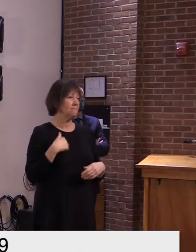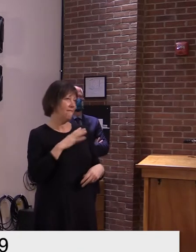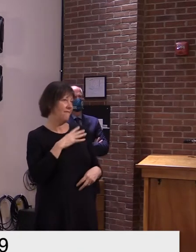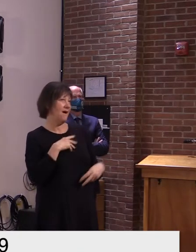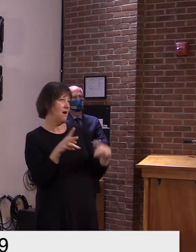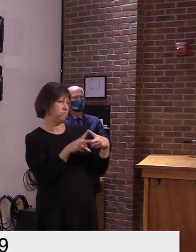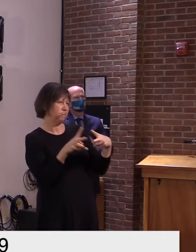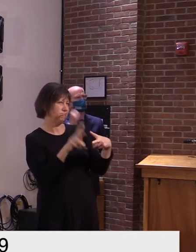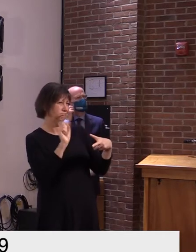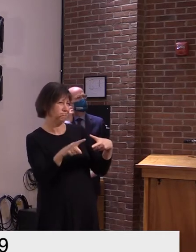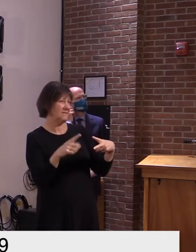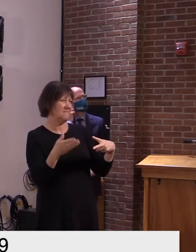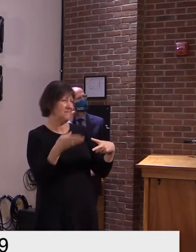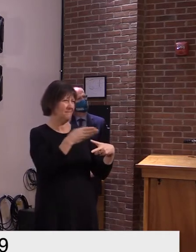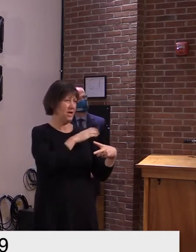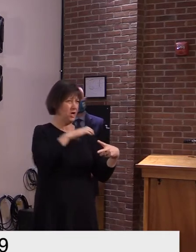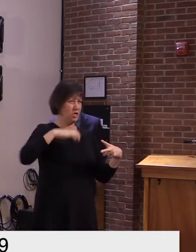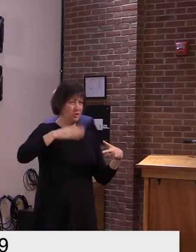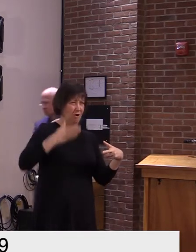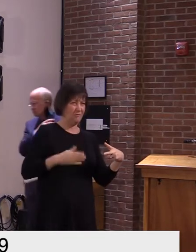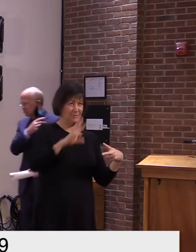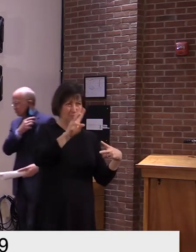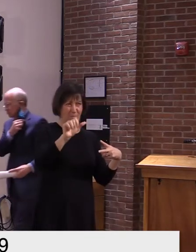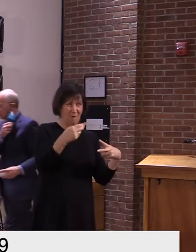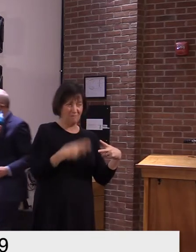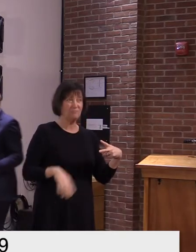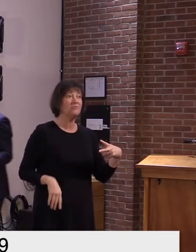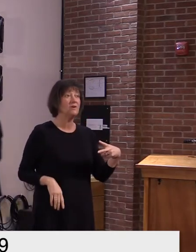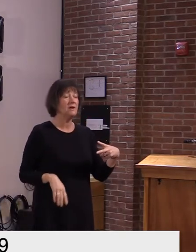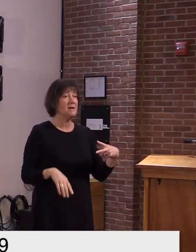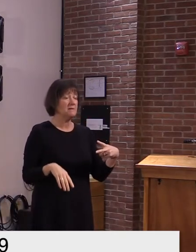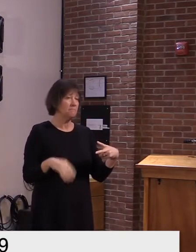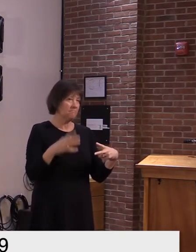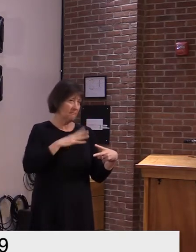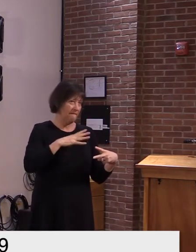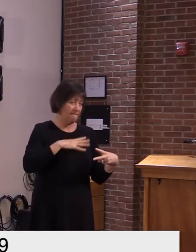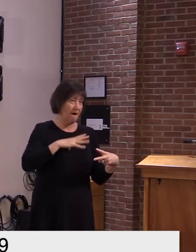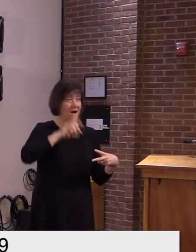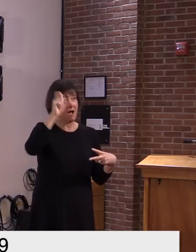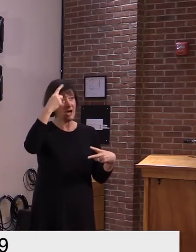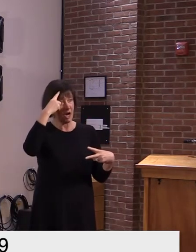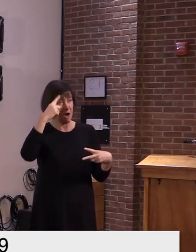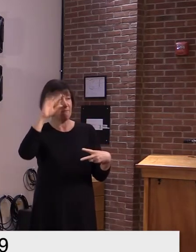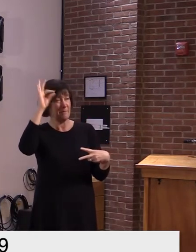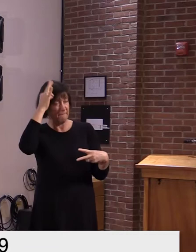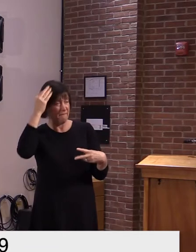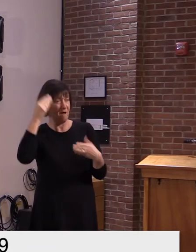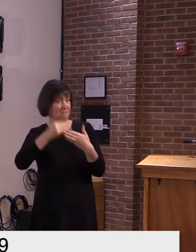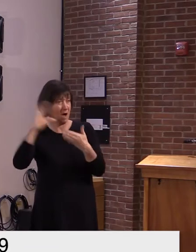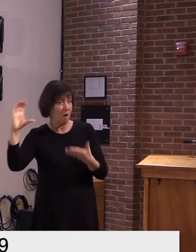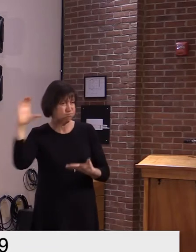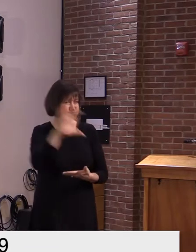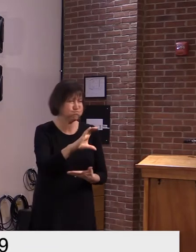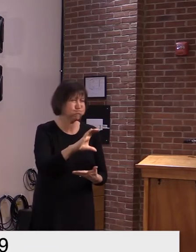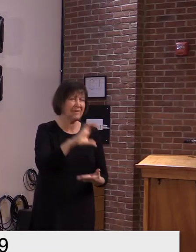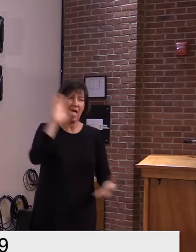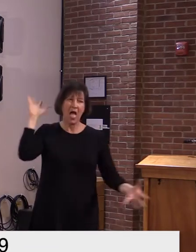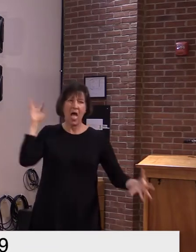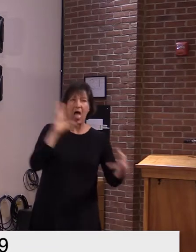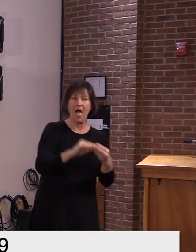first. When all is said and done, how much money are we receiving from this package? And also,